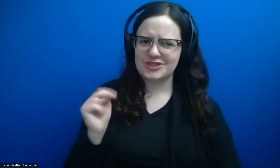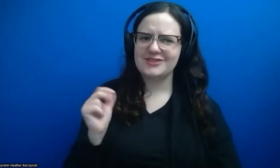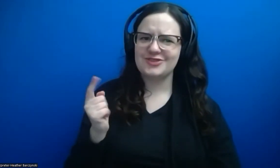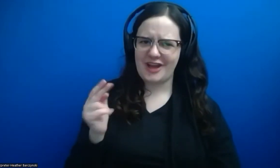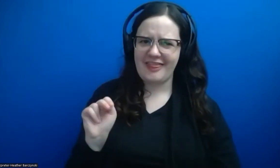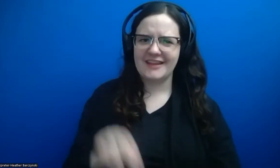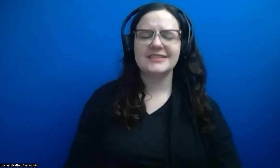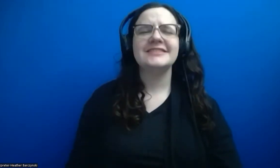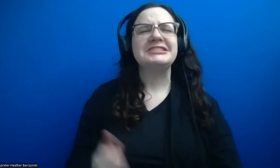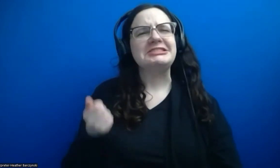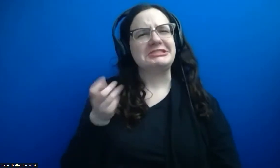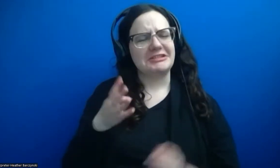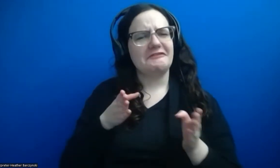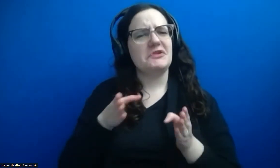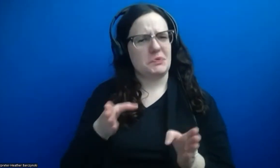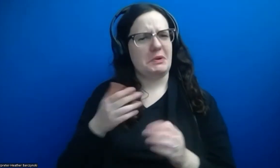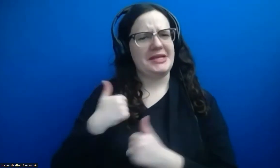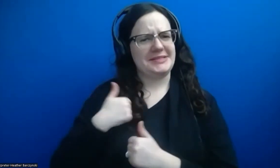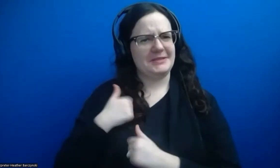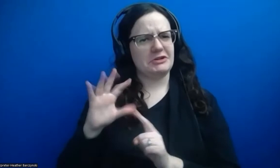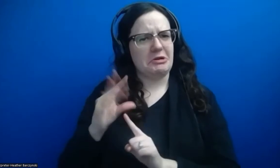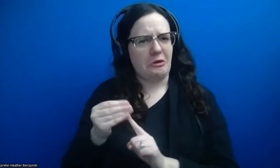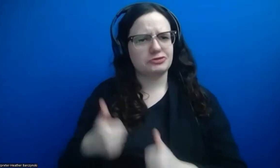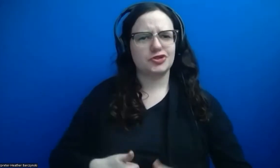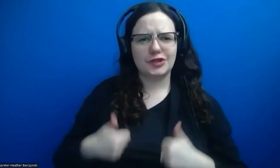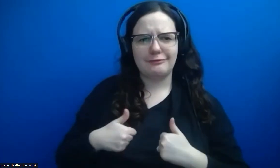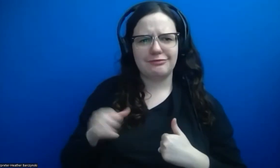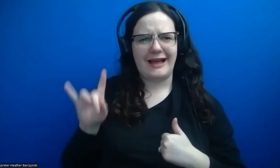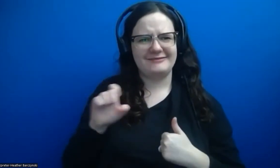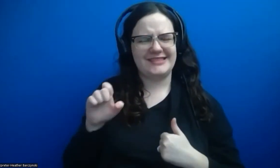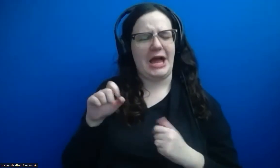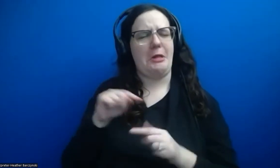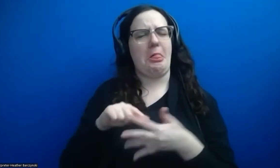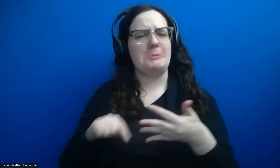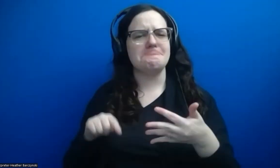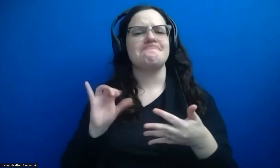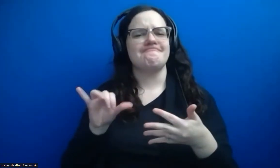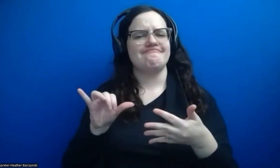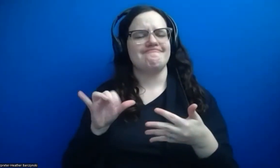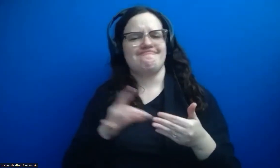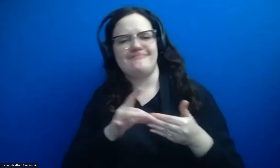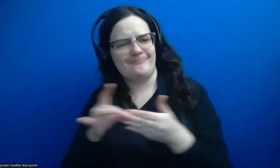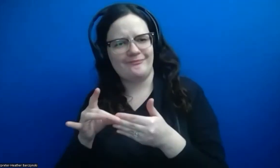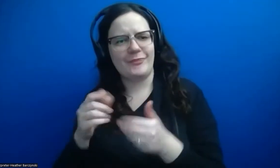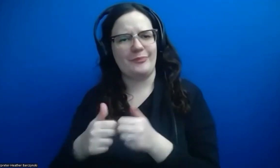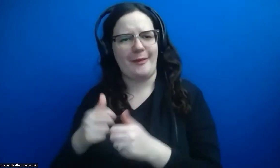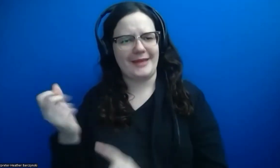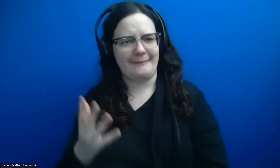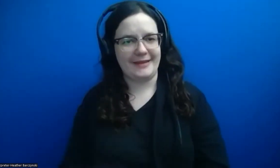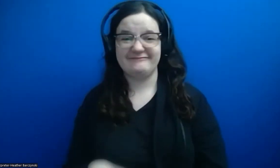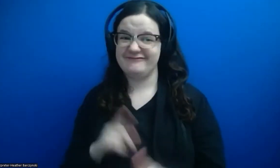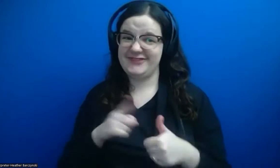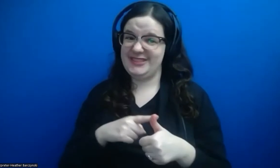that the military lifestyle and culture kind of lends itself to problematic gambling. First and foremost, it's the